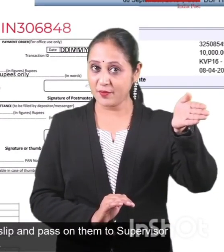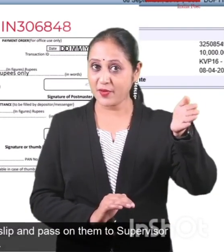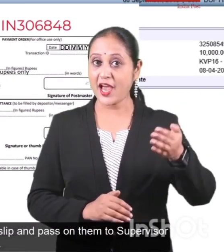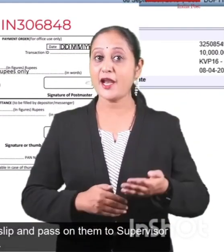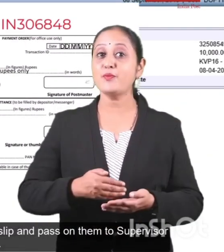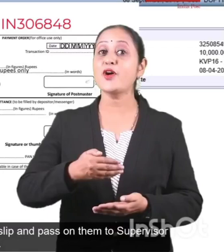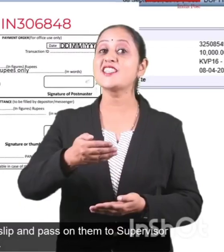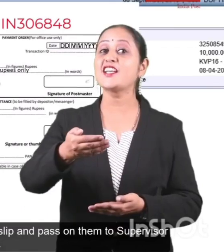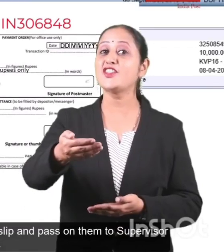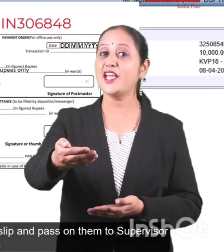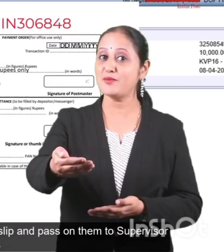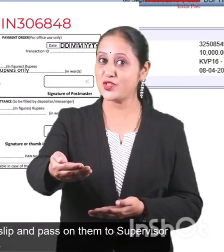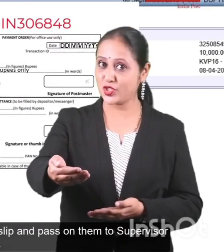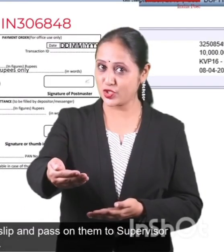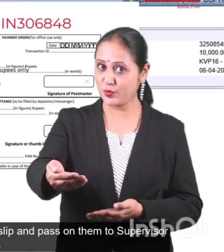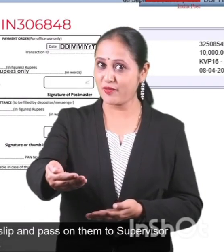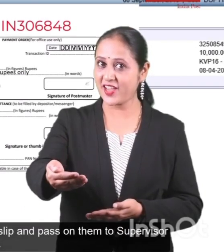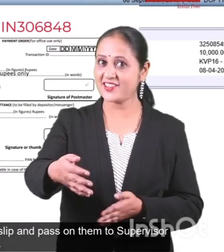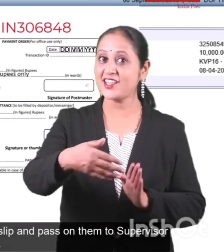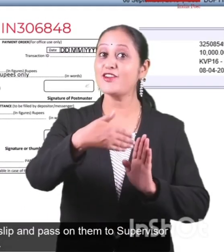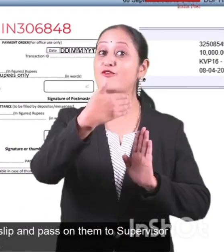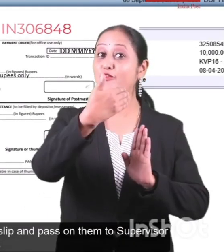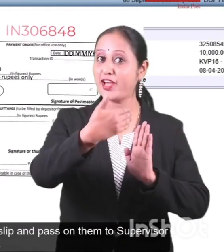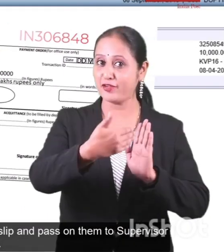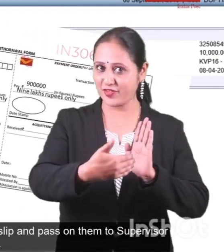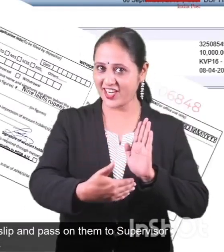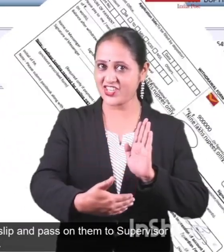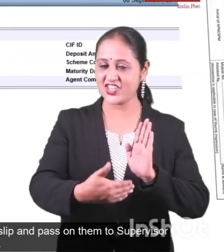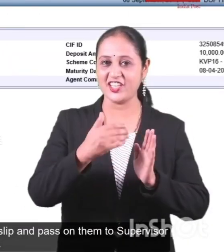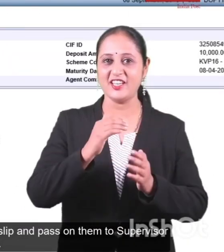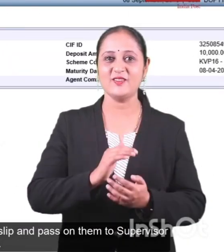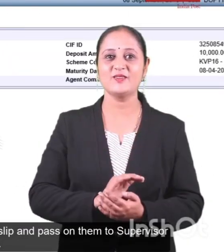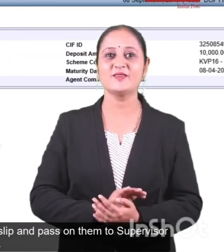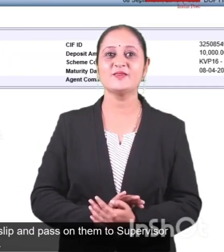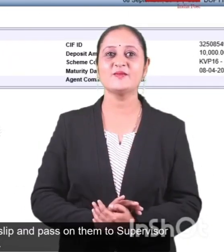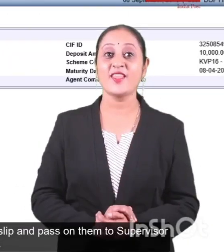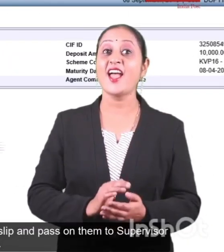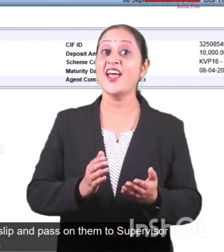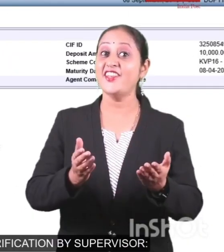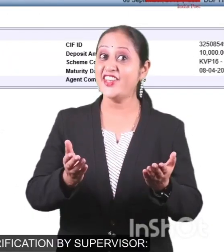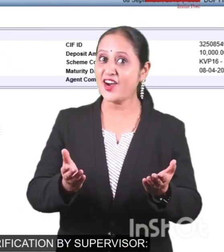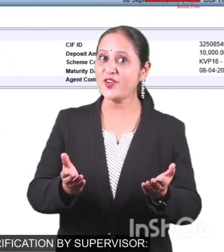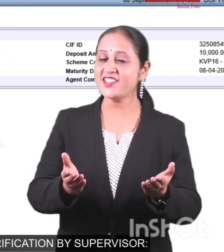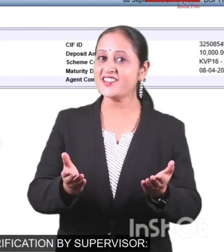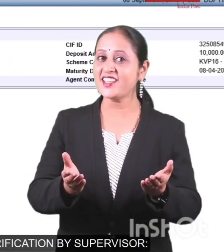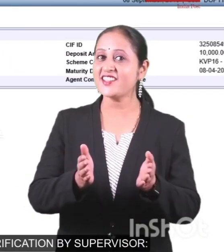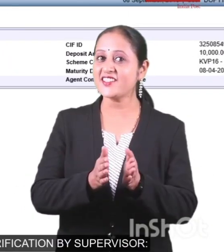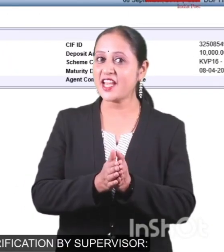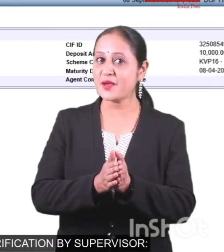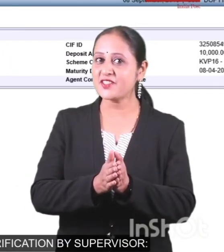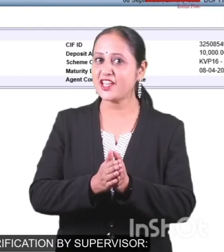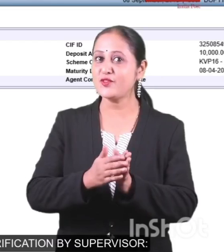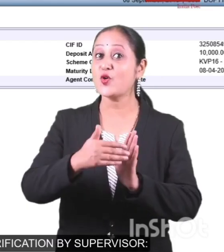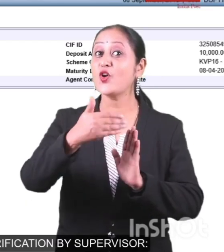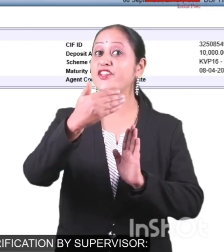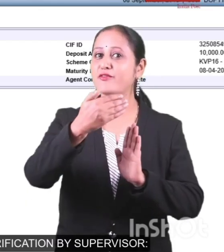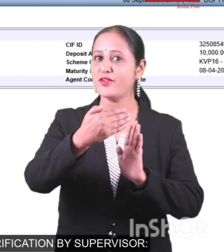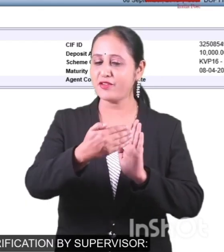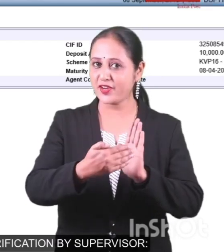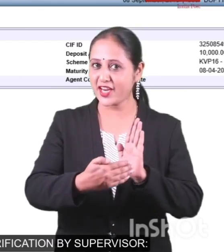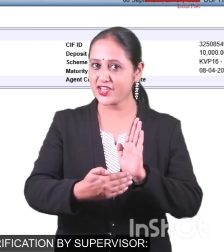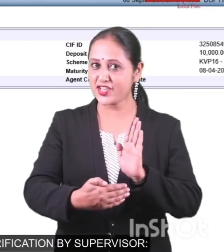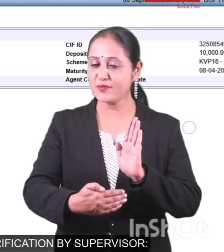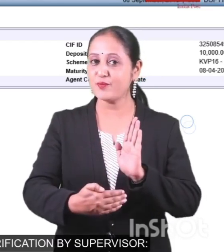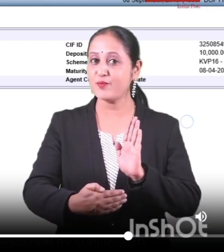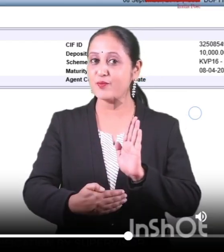on the payslip and pass on them to the supervisor for verification. Now let us see the steps